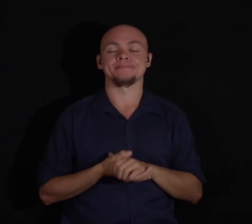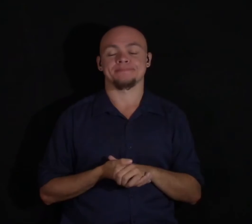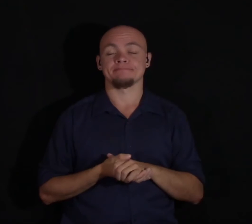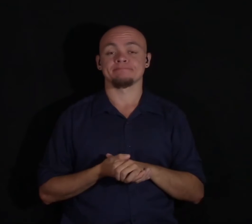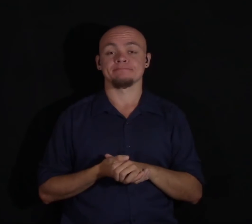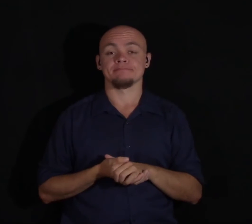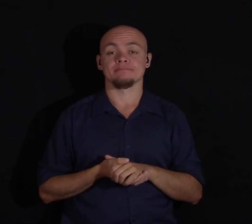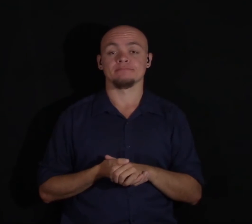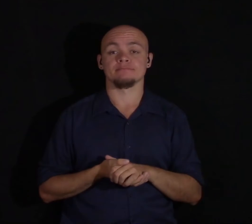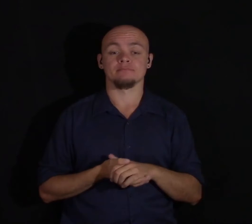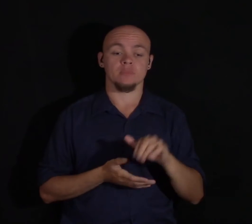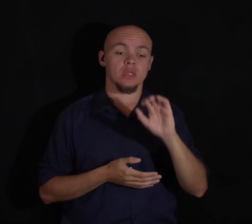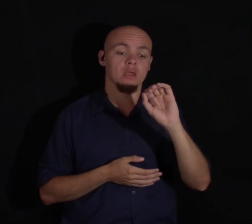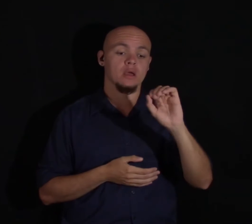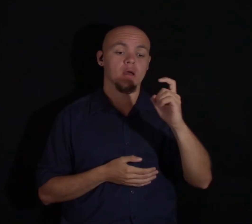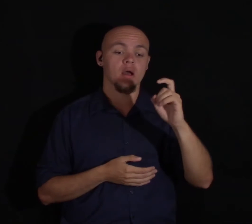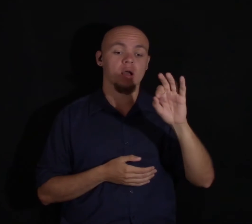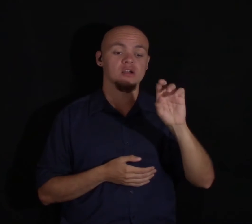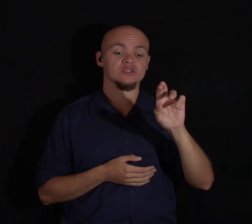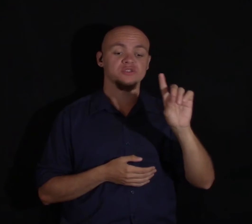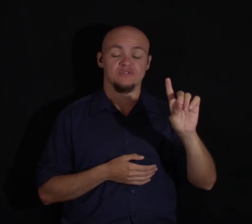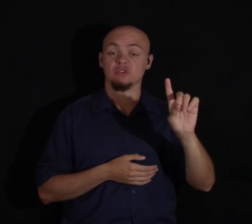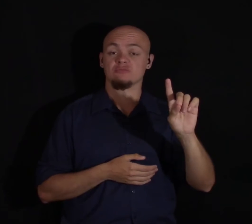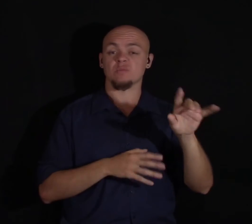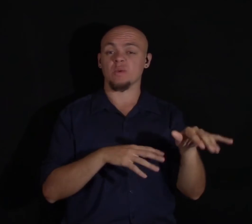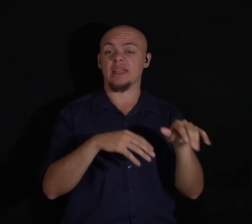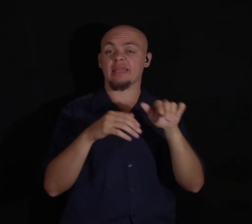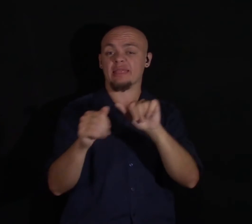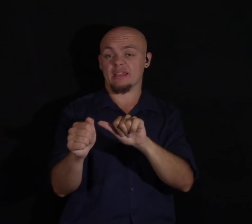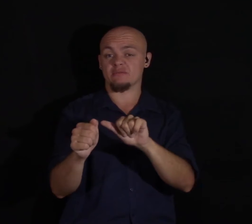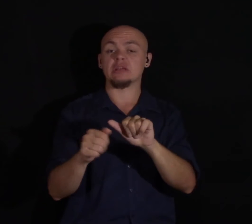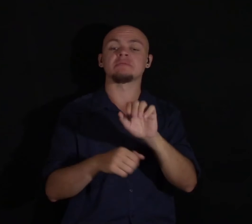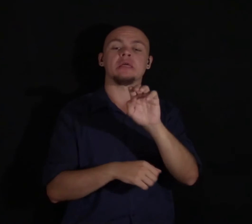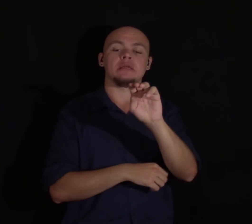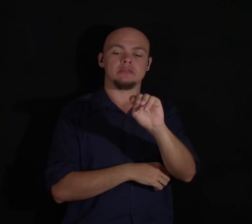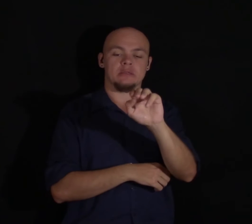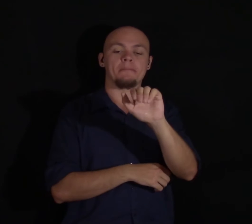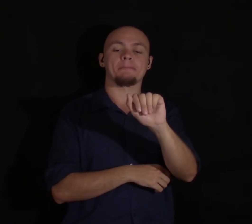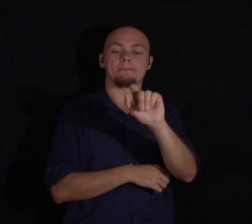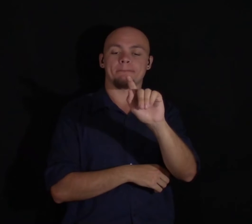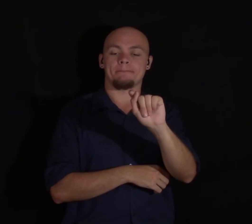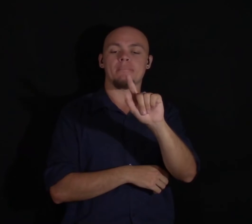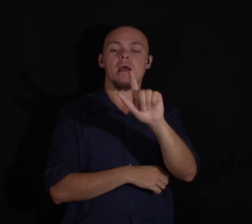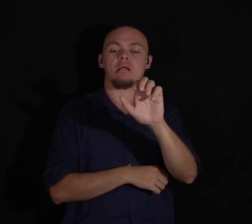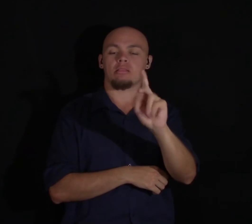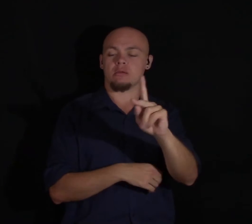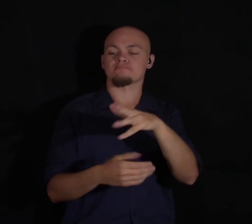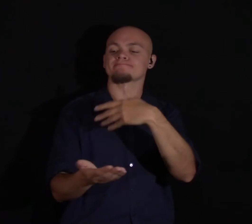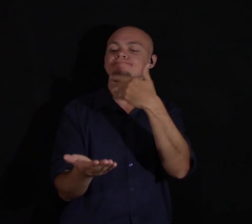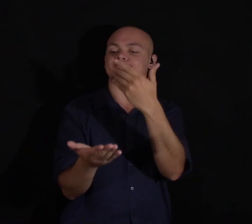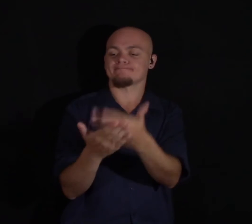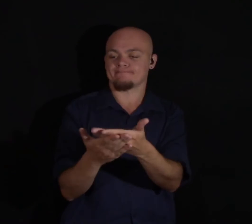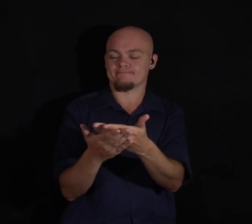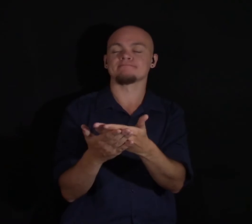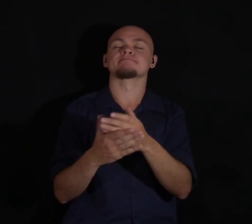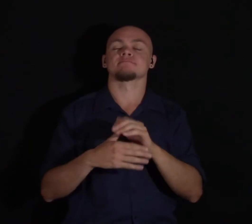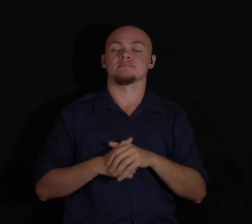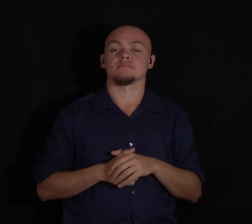left Oxford with regret, and proceeded to Matlock, which was our next place of rest. The country in the neighbourhood of